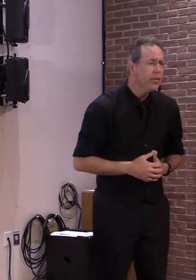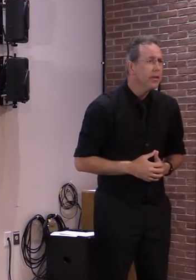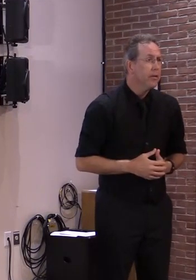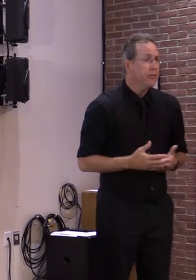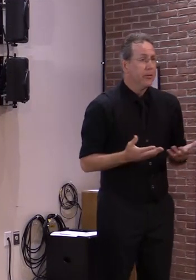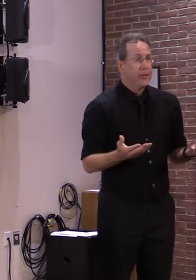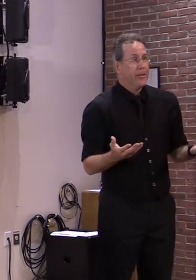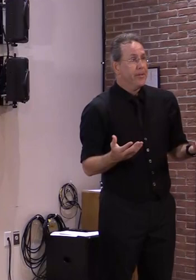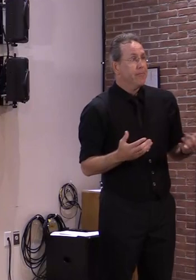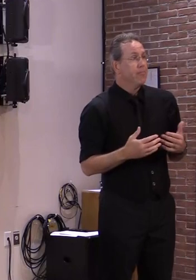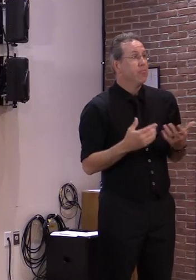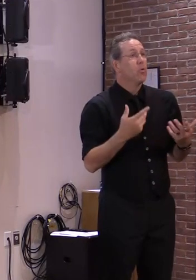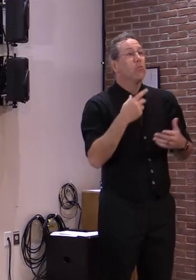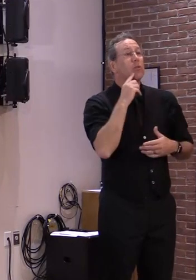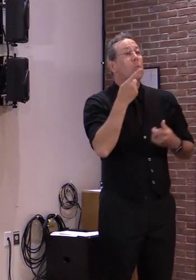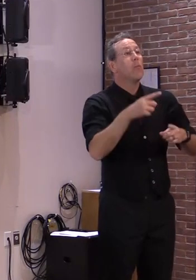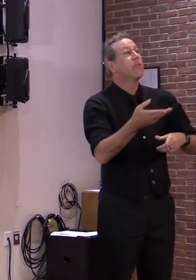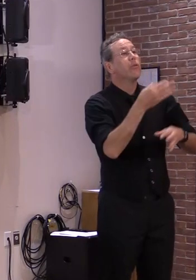we'll see legal aid in court.